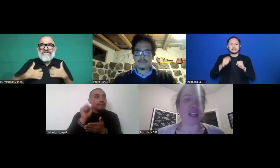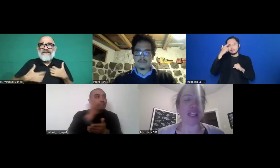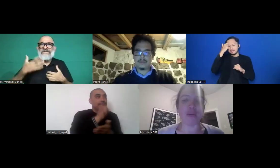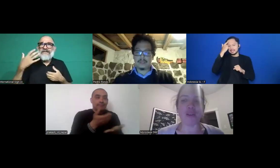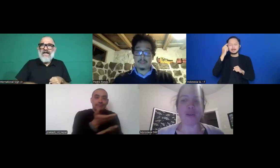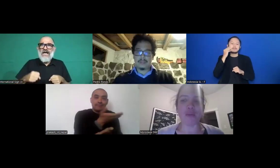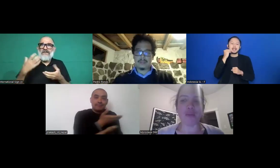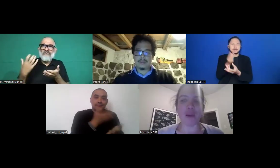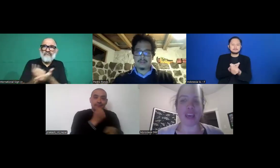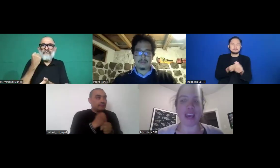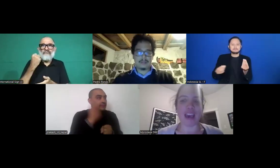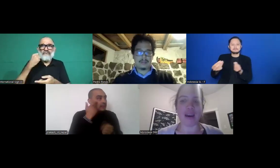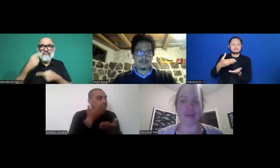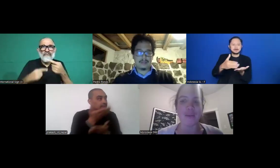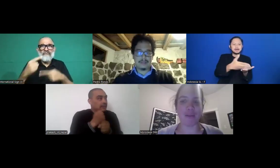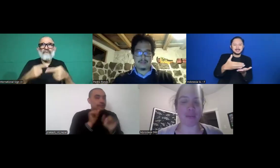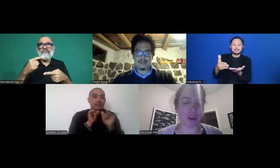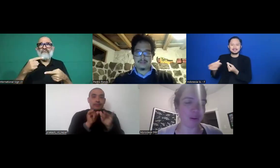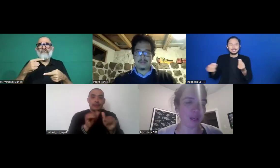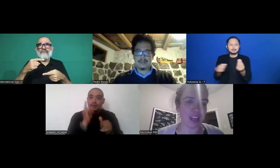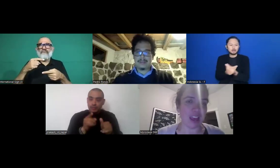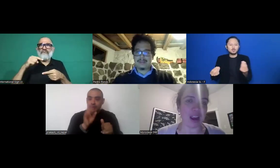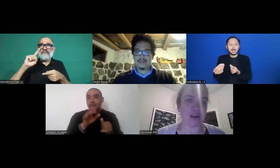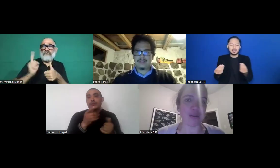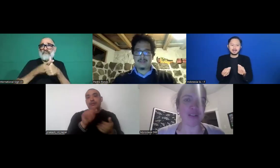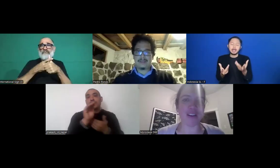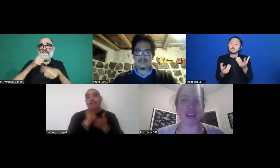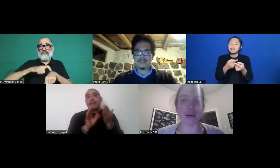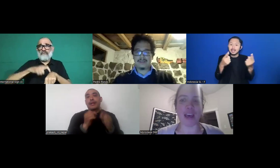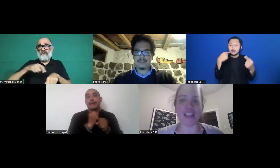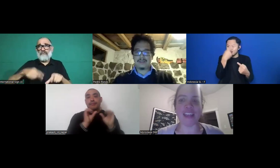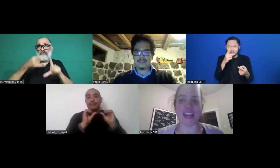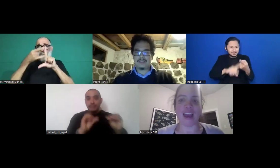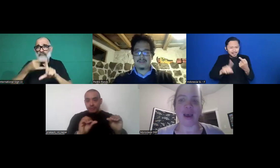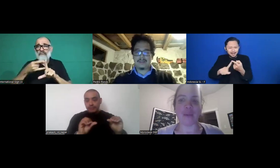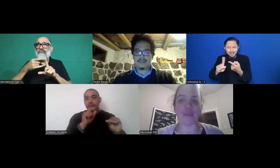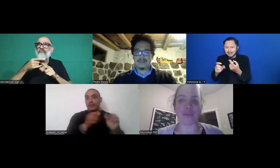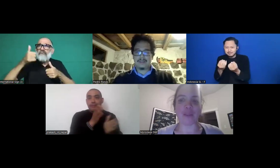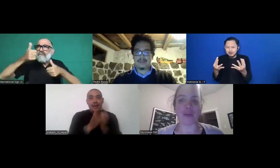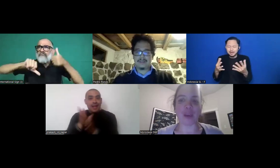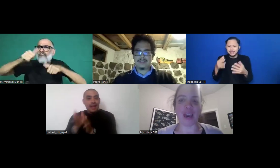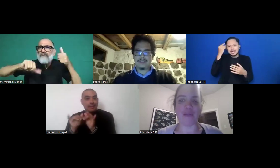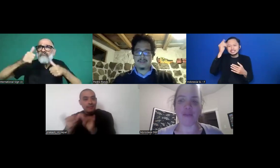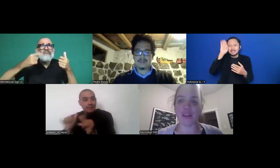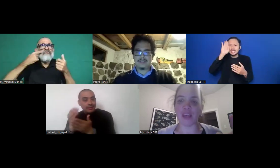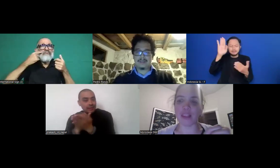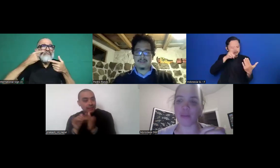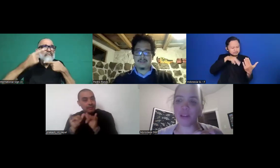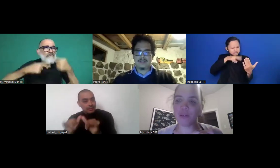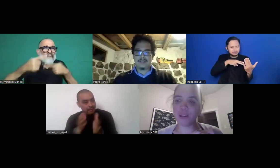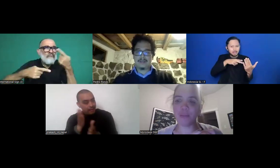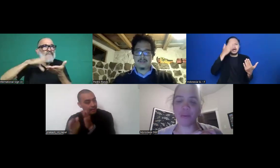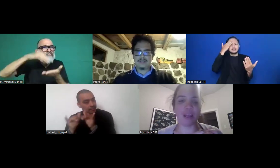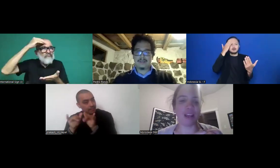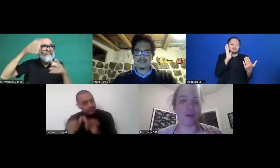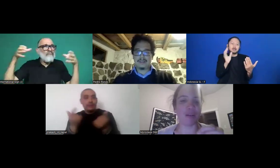So as some of you may be familiar with our new strategic plan, we have, I think somebody is